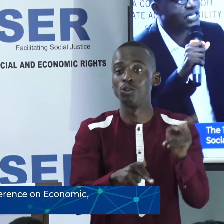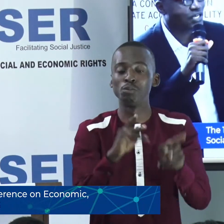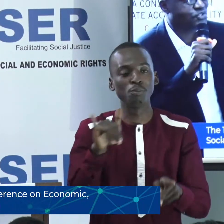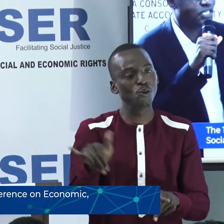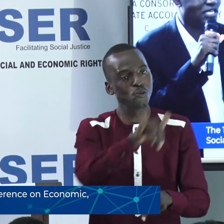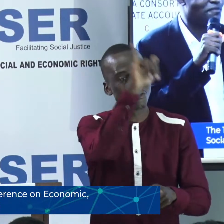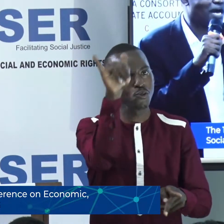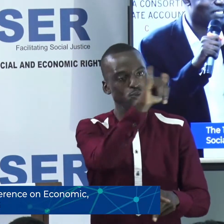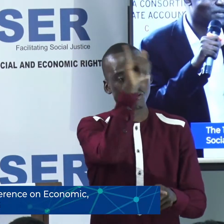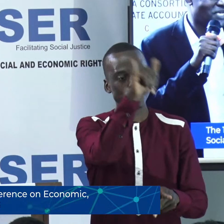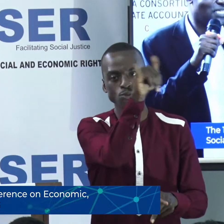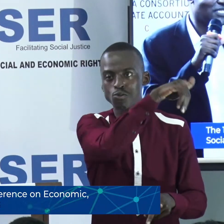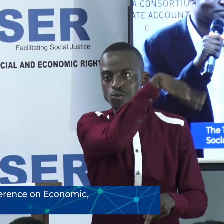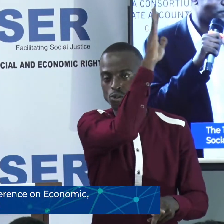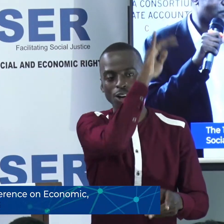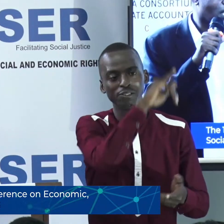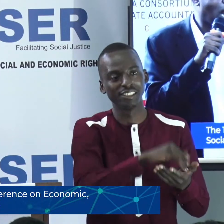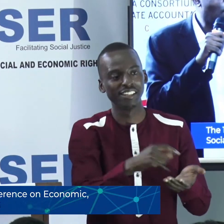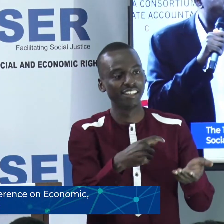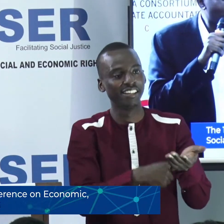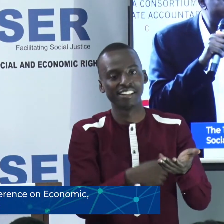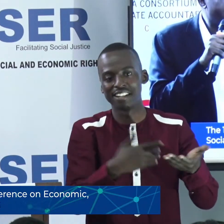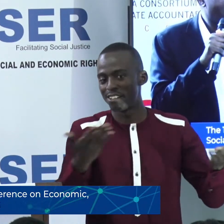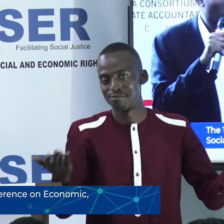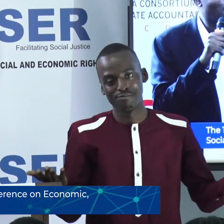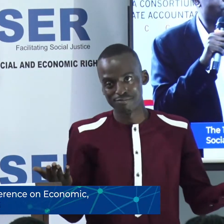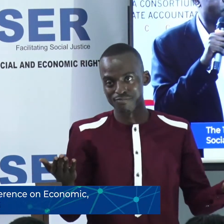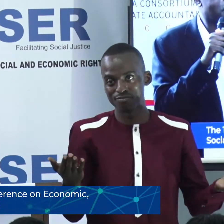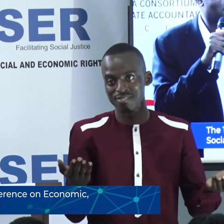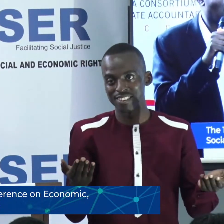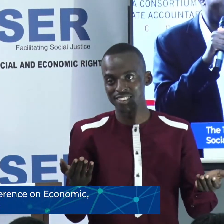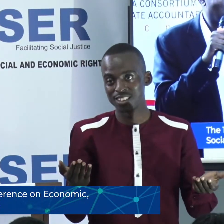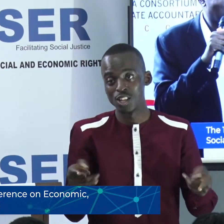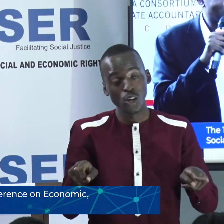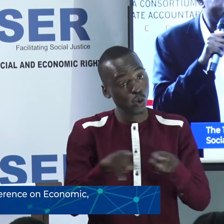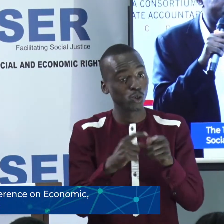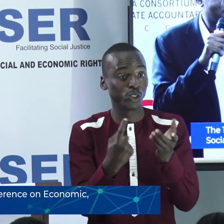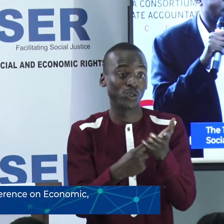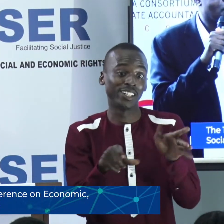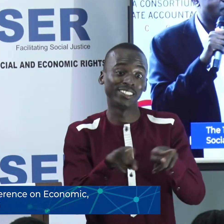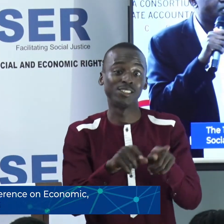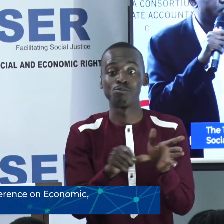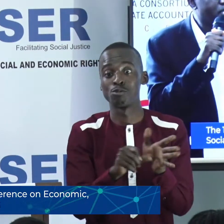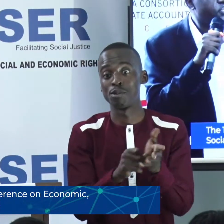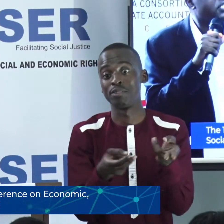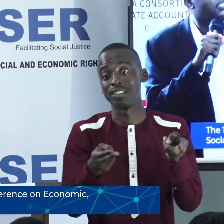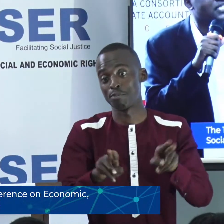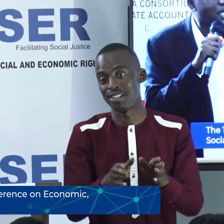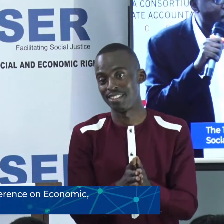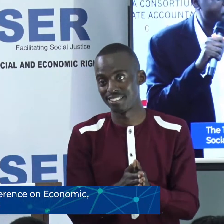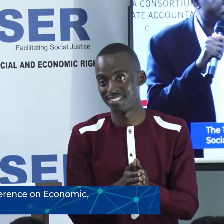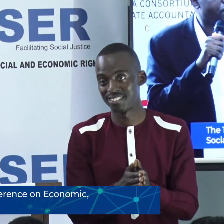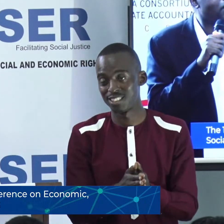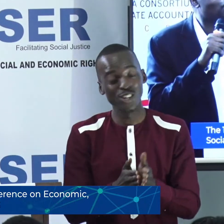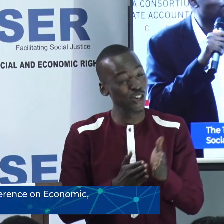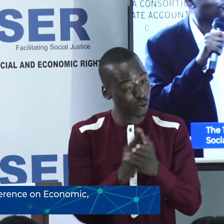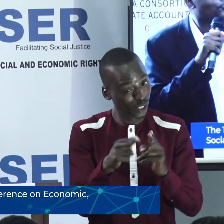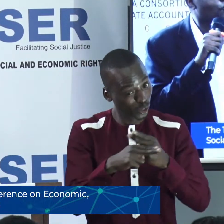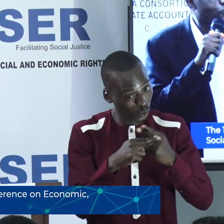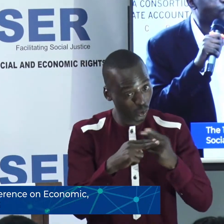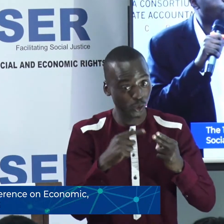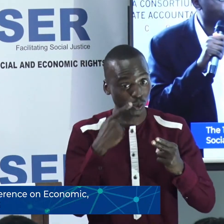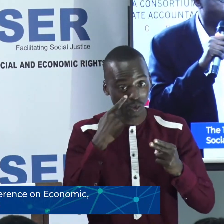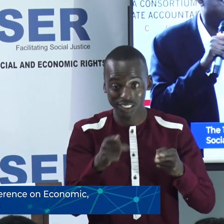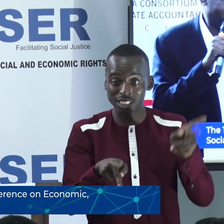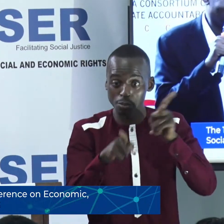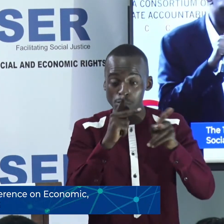Mr. Kasule, take back the message. How do we address this? The visit is coming. Very soon you're also going